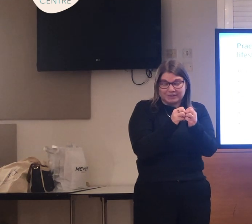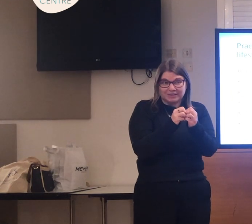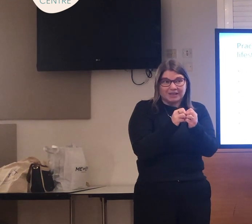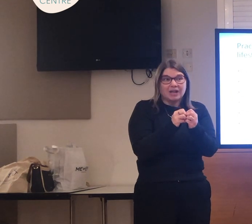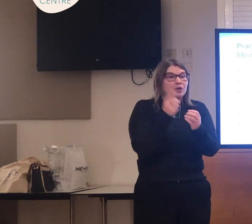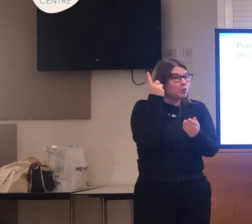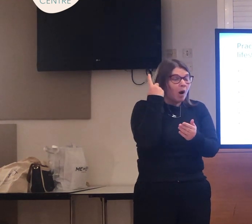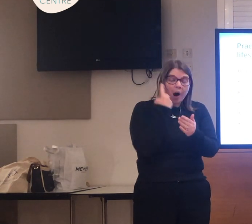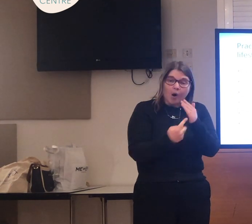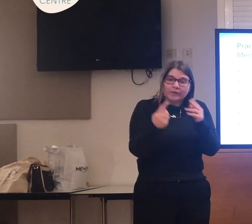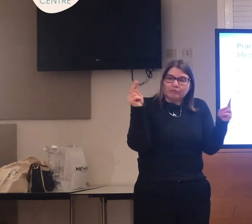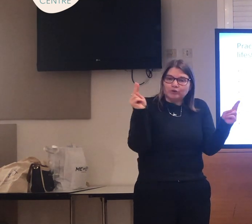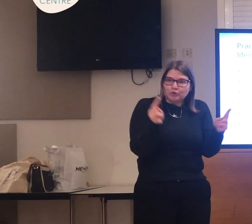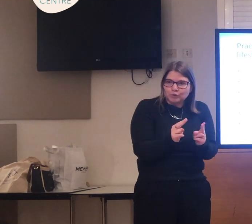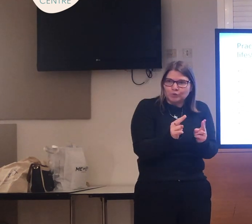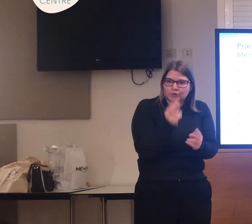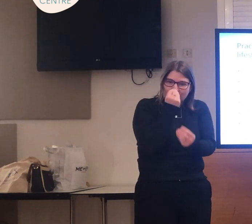500 calories a day.